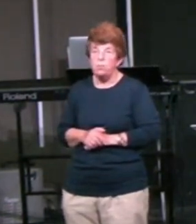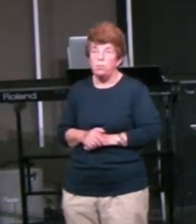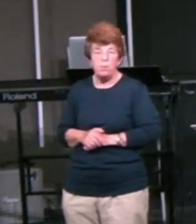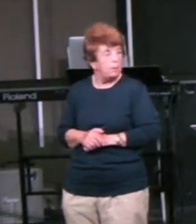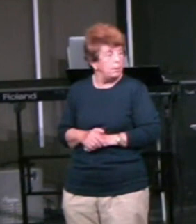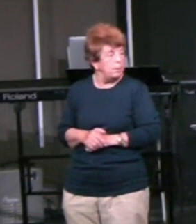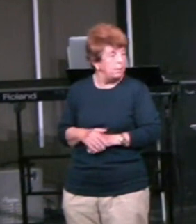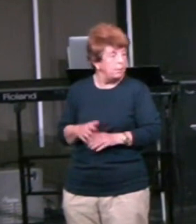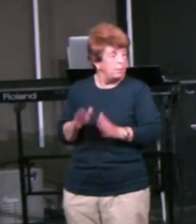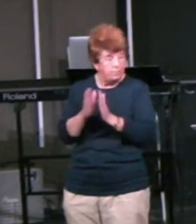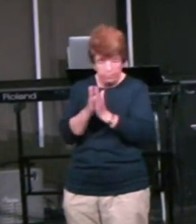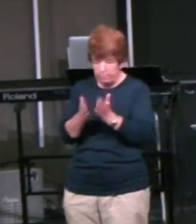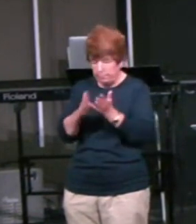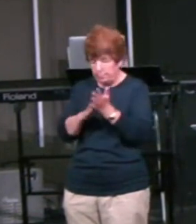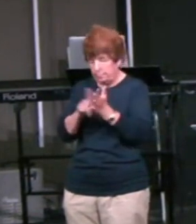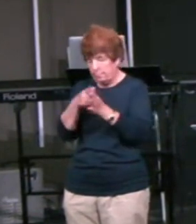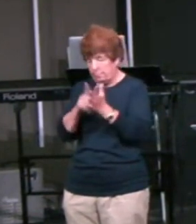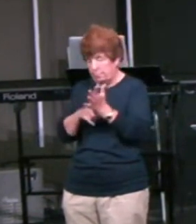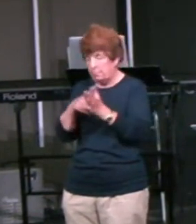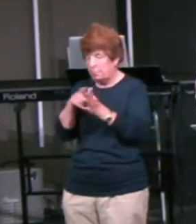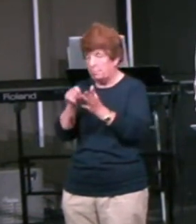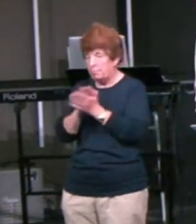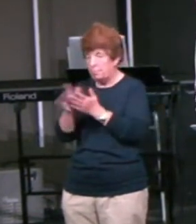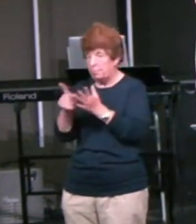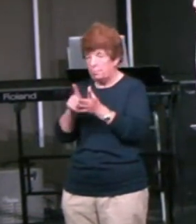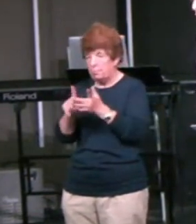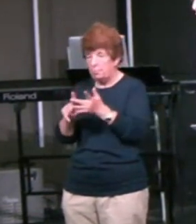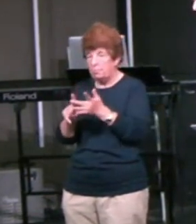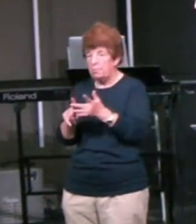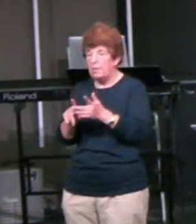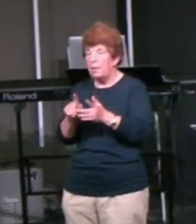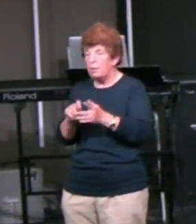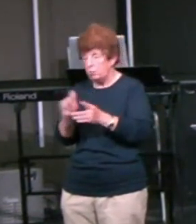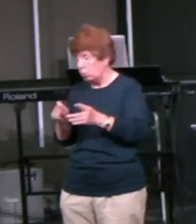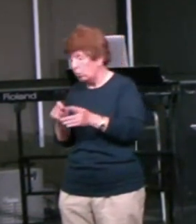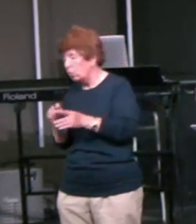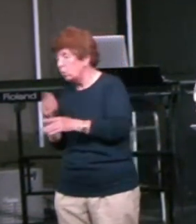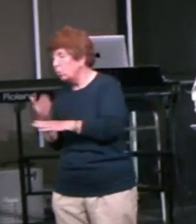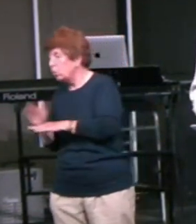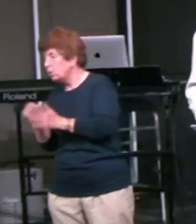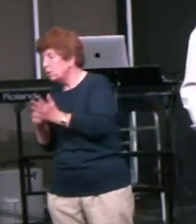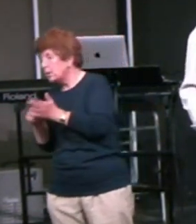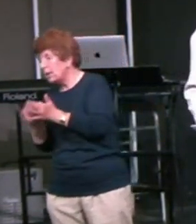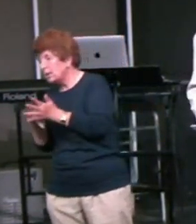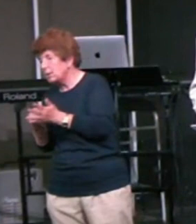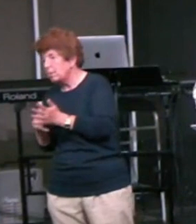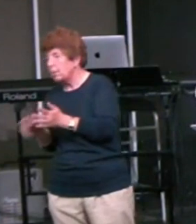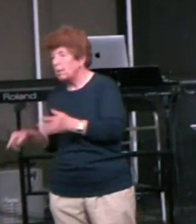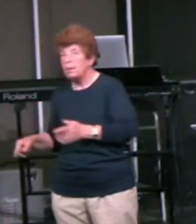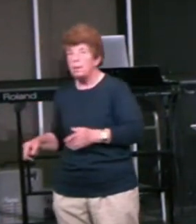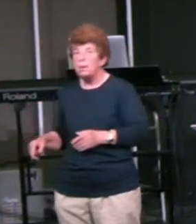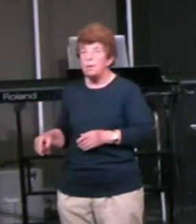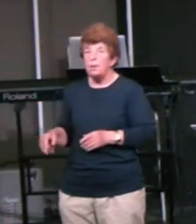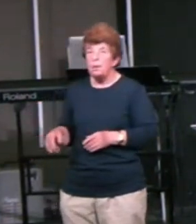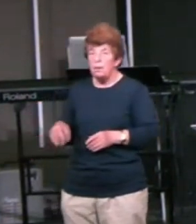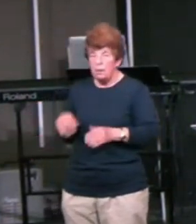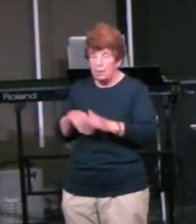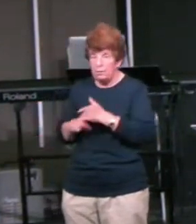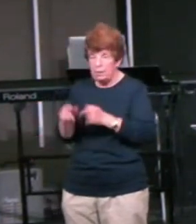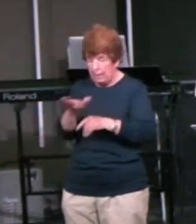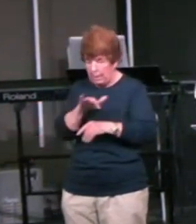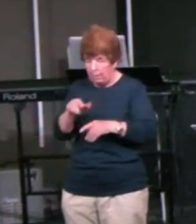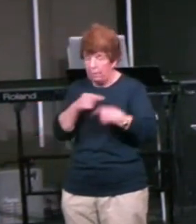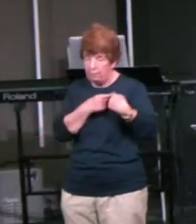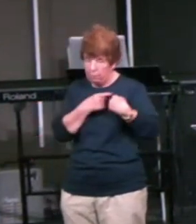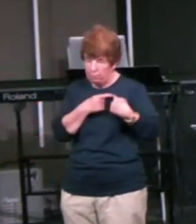When we get to the book of Malachi, we're just about to jump into the New Testament, into that area of grace, if you